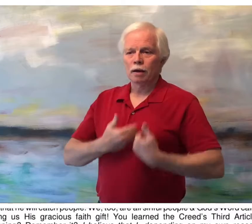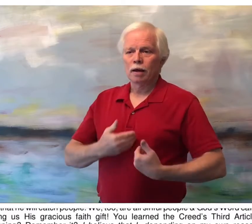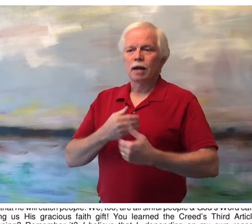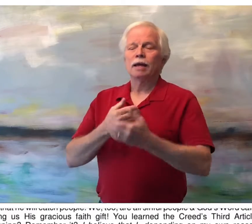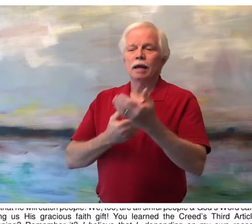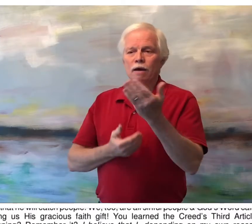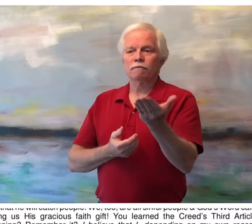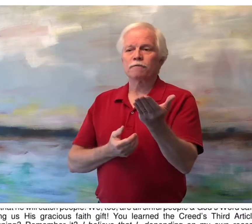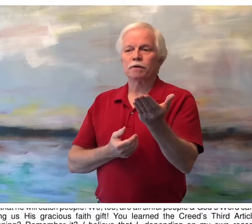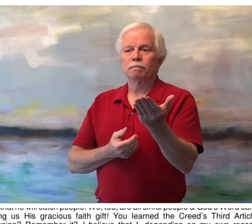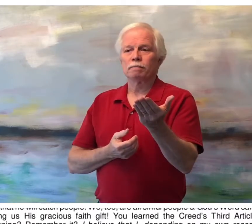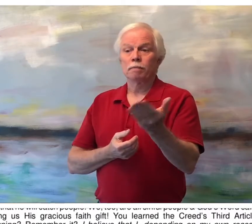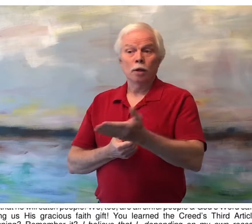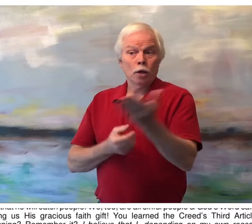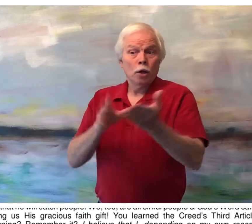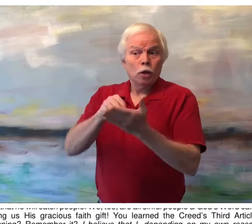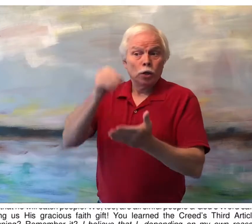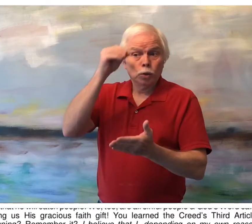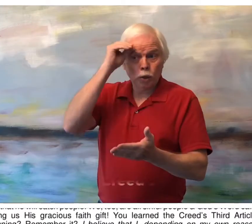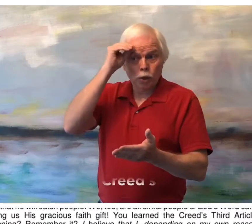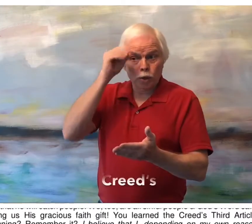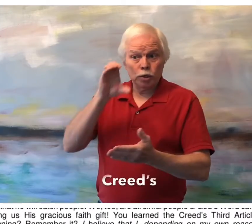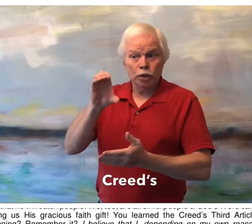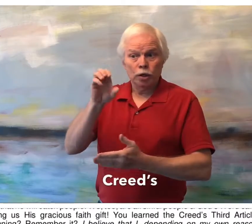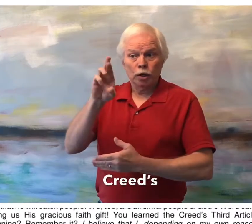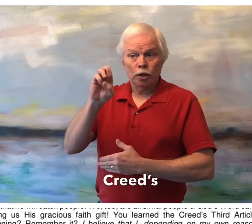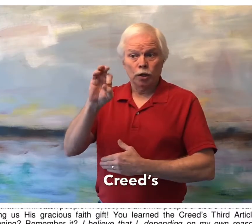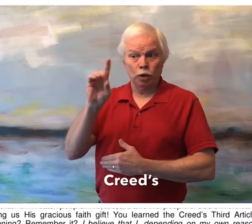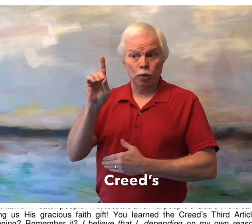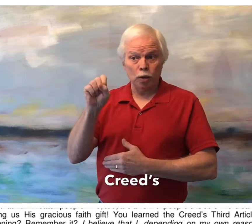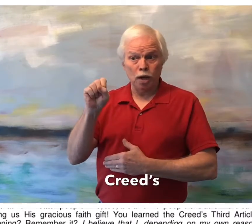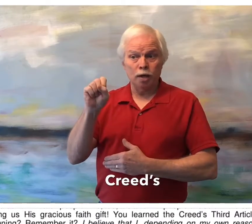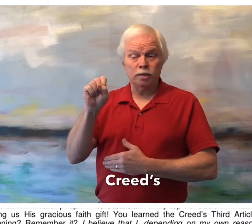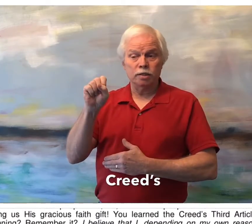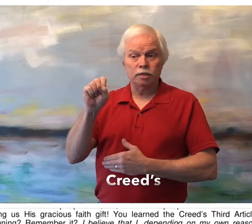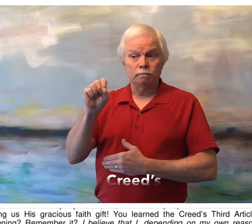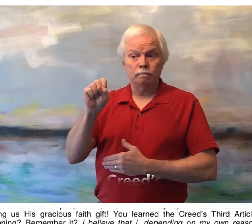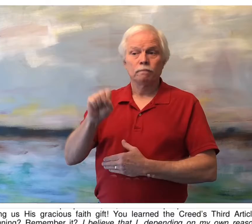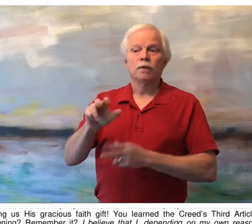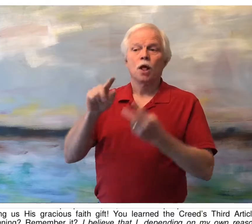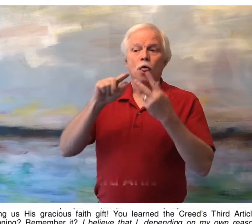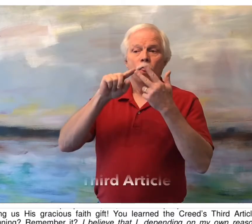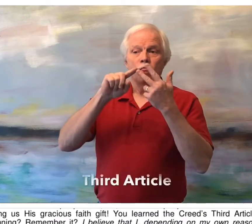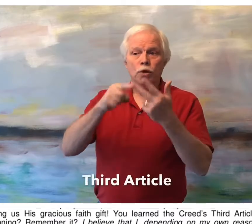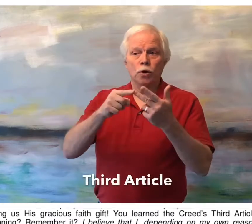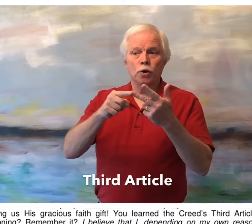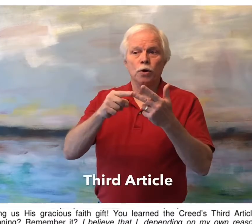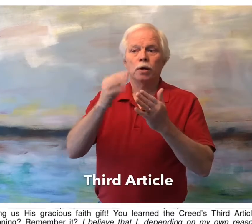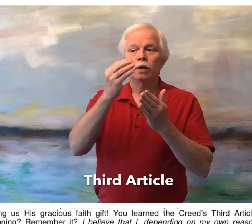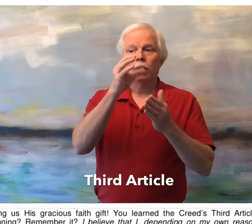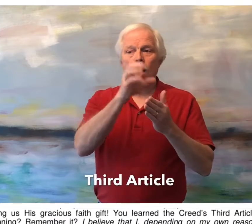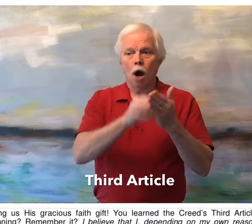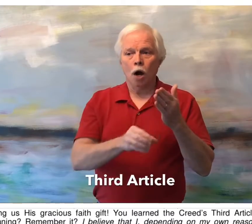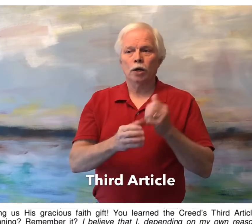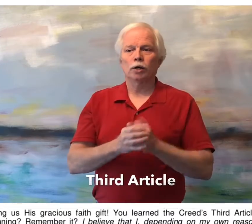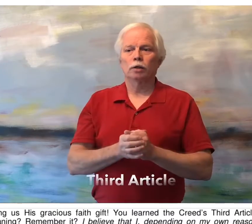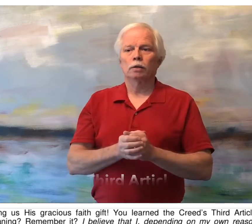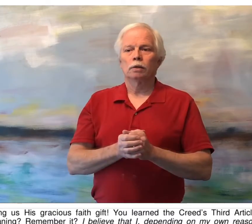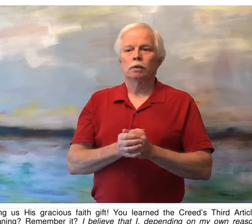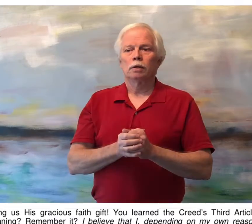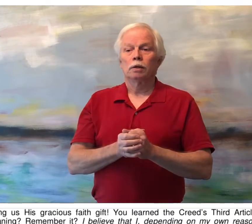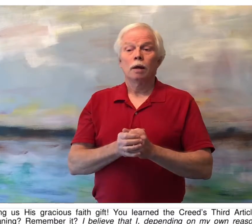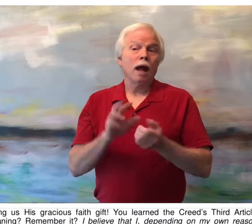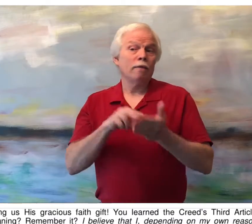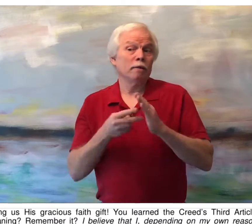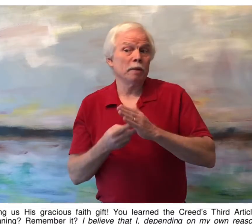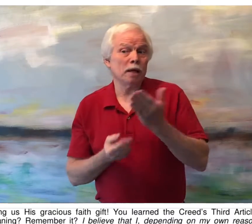gift. You learned the creed's third article.